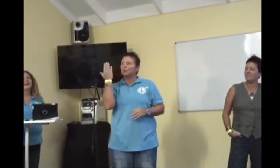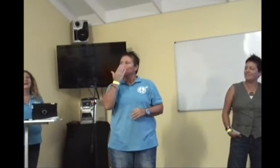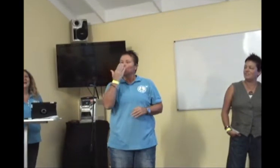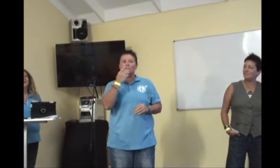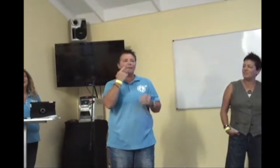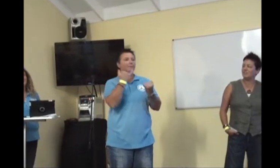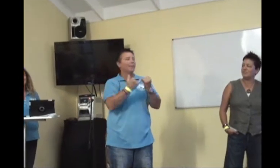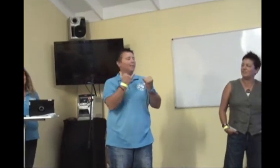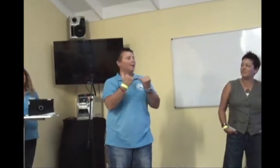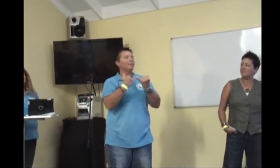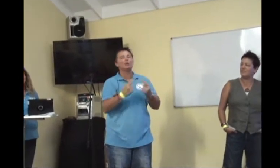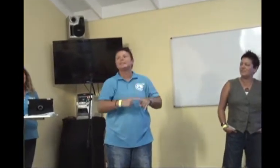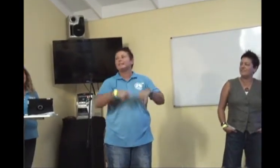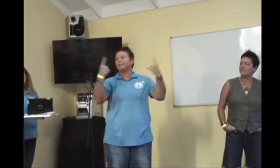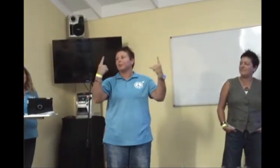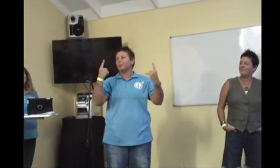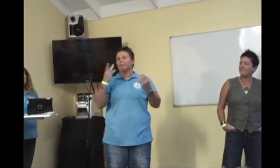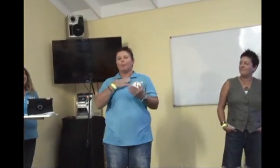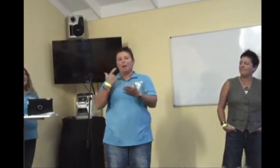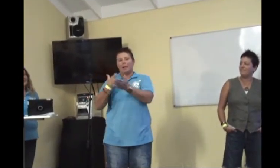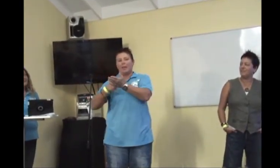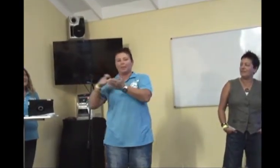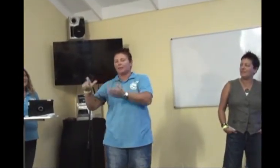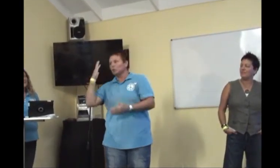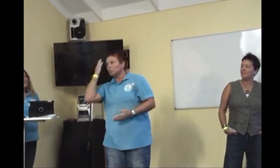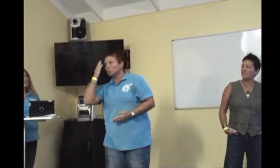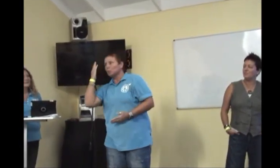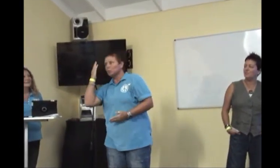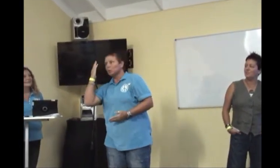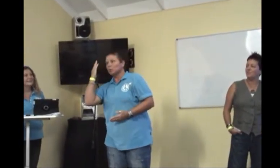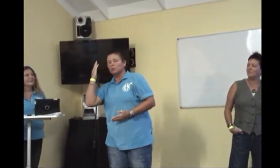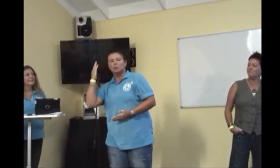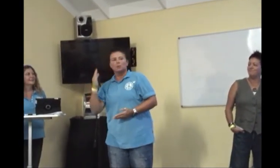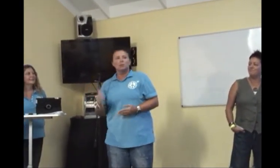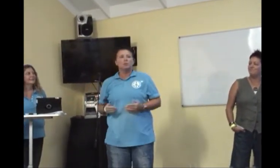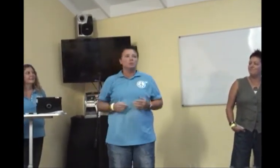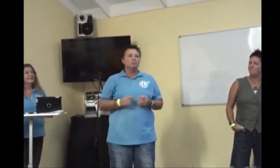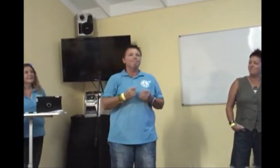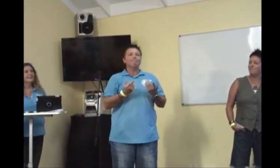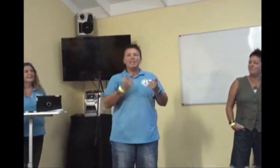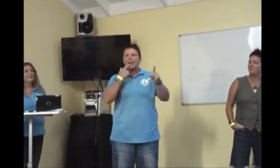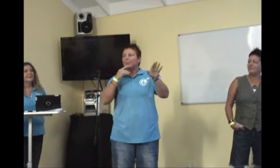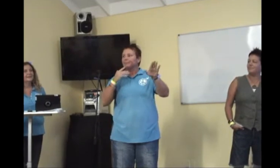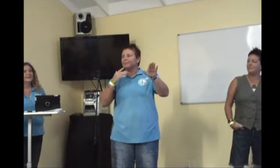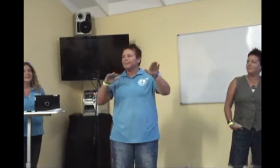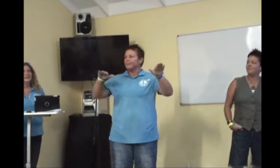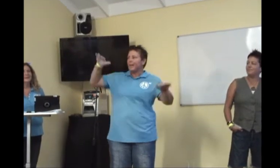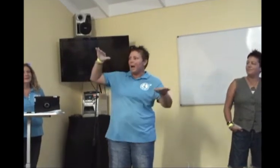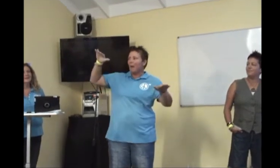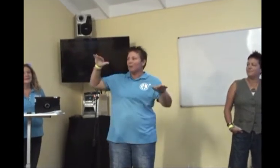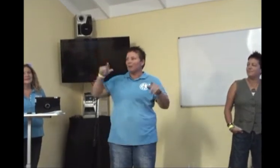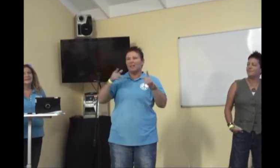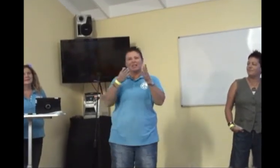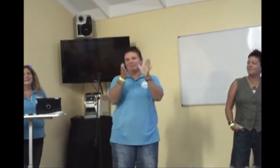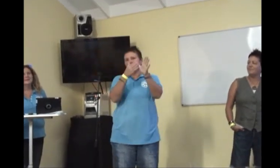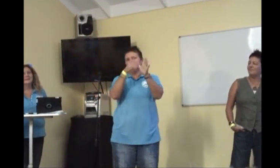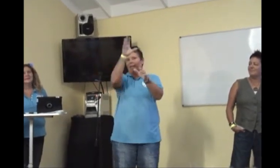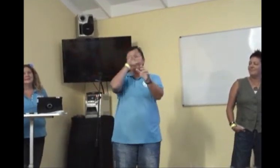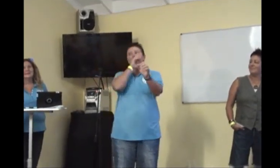went to the Queensland Deaf School. It was very, very different. So I went to the Catholic school, and coming down to the state school, there was a little bit of a difference